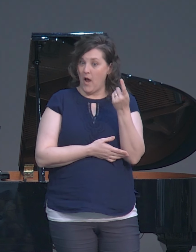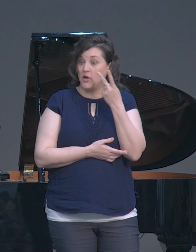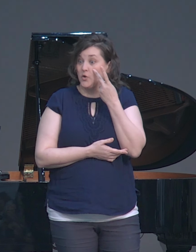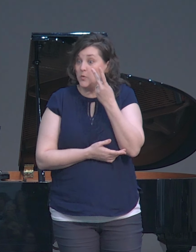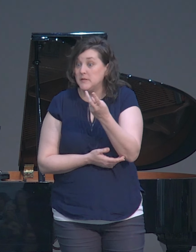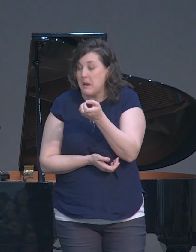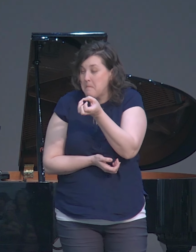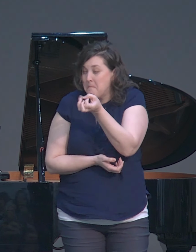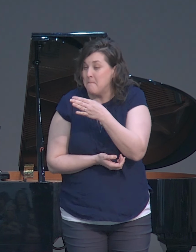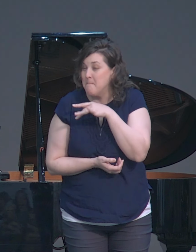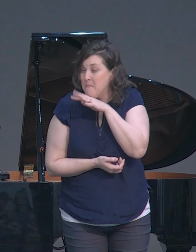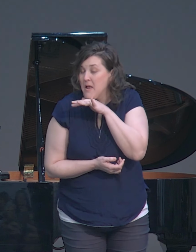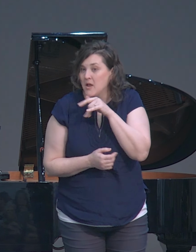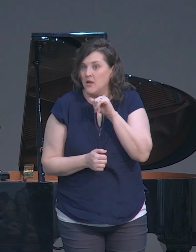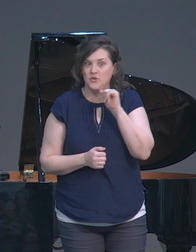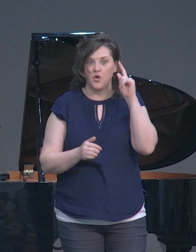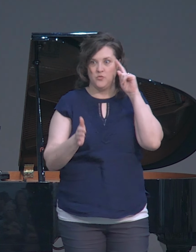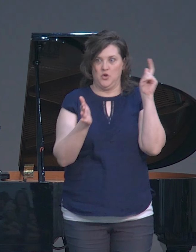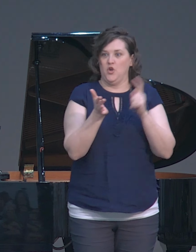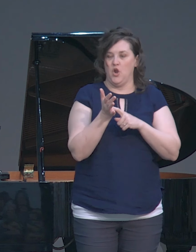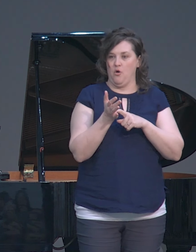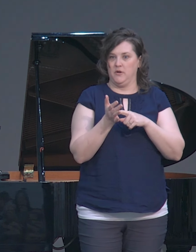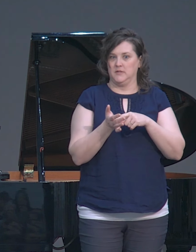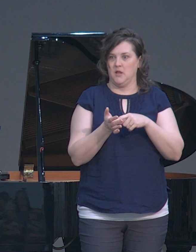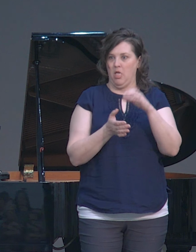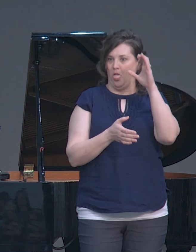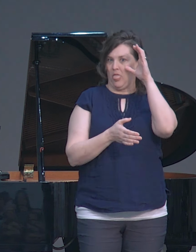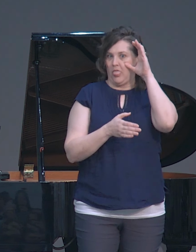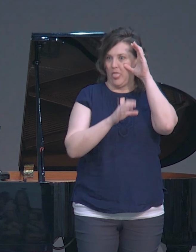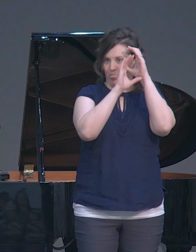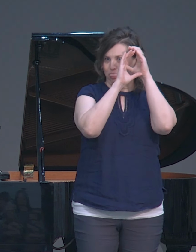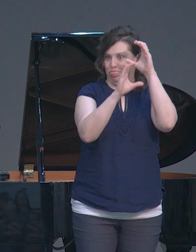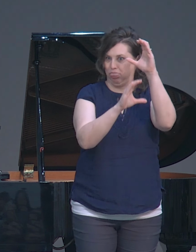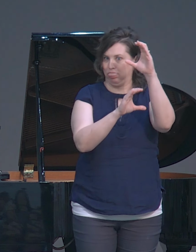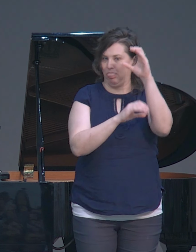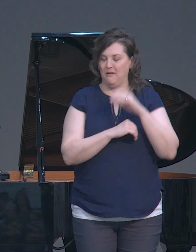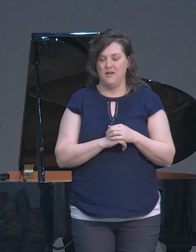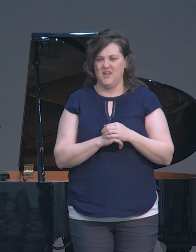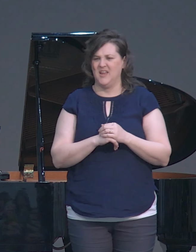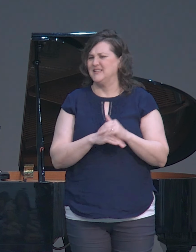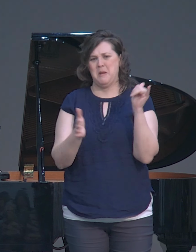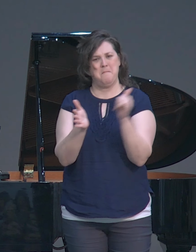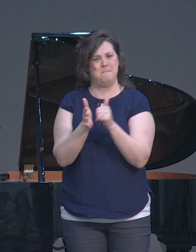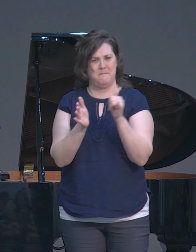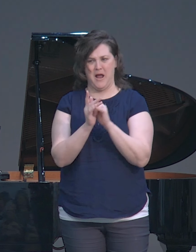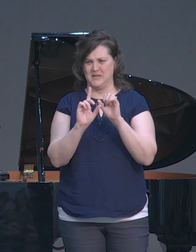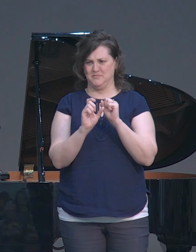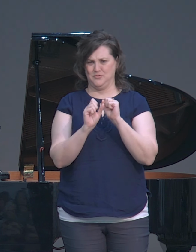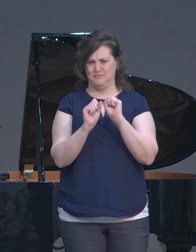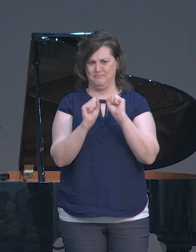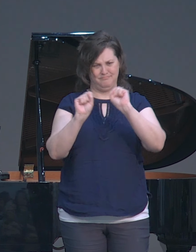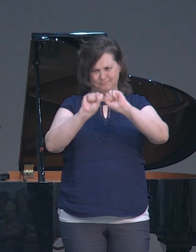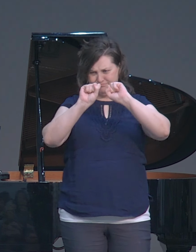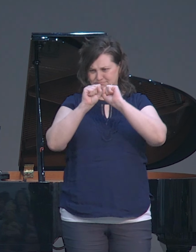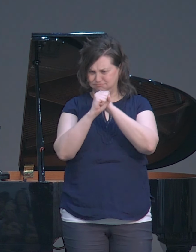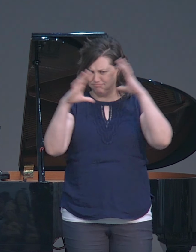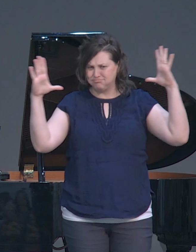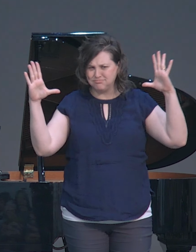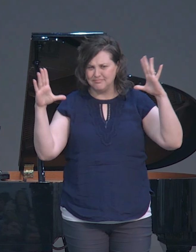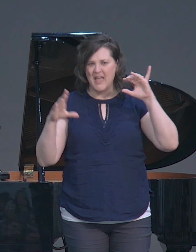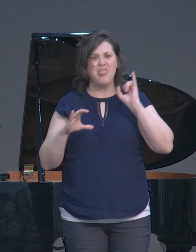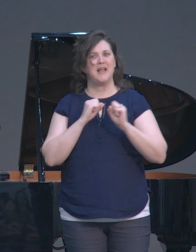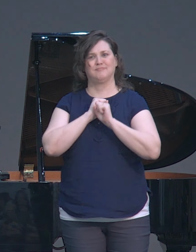in your brother's eye, but don't notice the log that's in your own eye? It's a humorous picture because it's an impossible scenario. This is